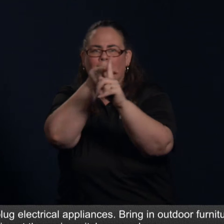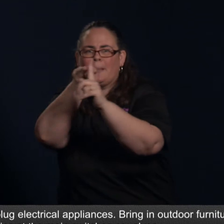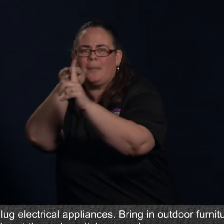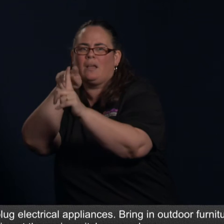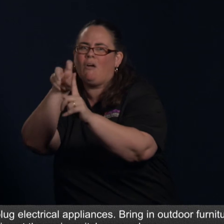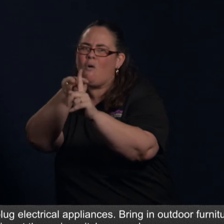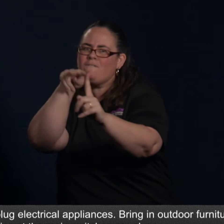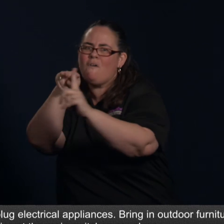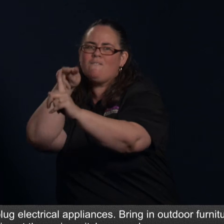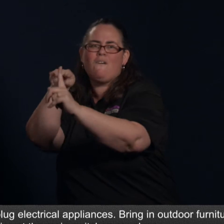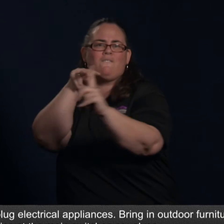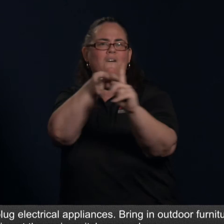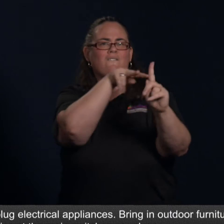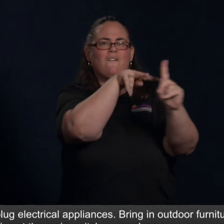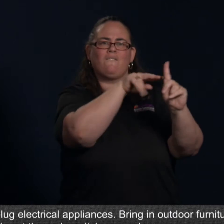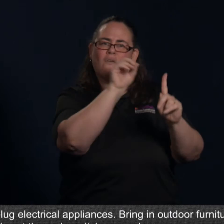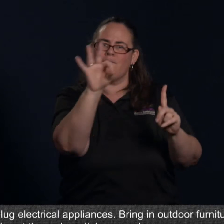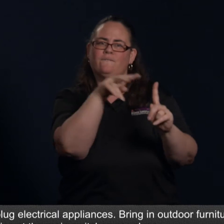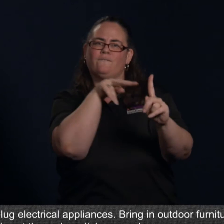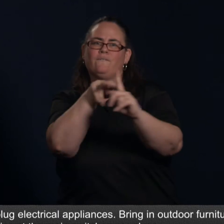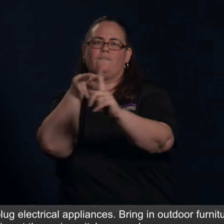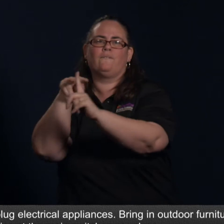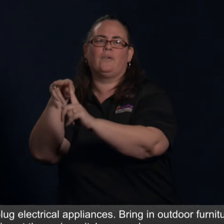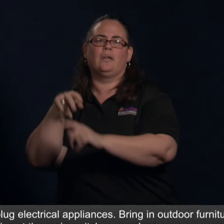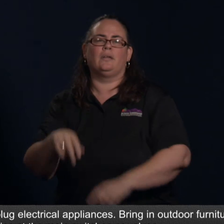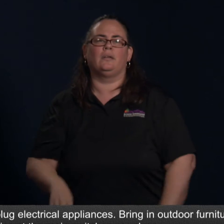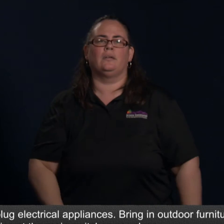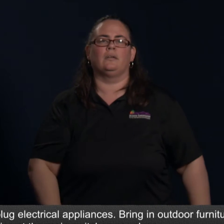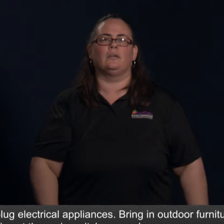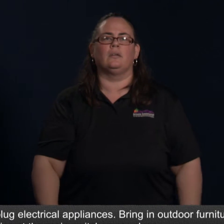Unplug electrical appliances.